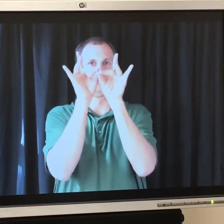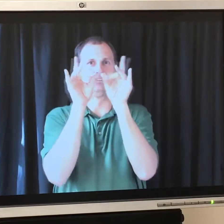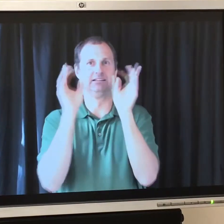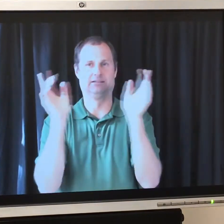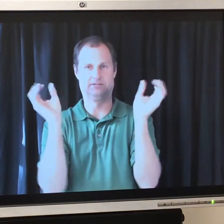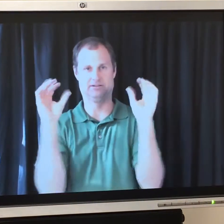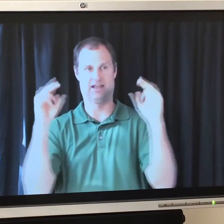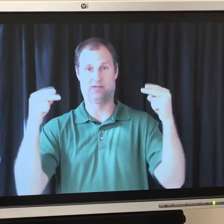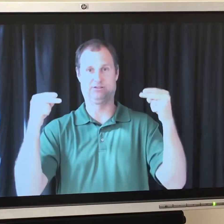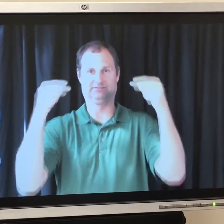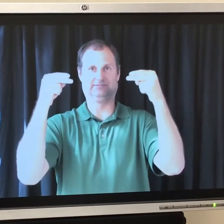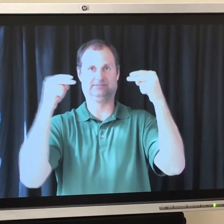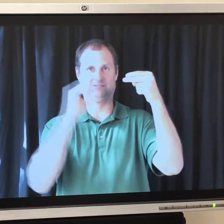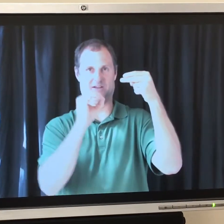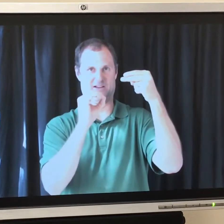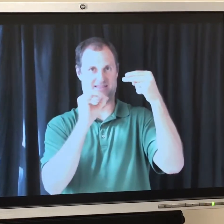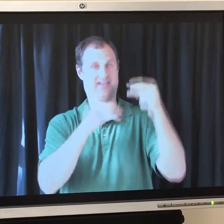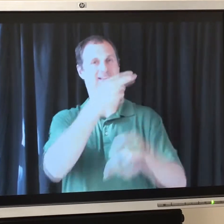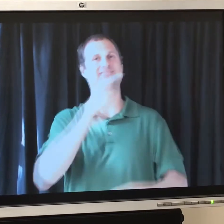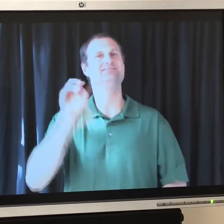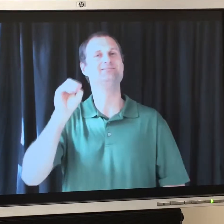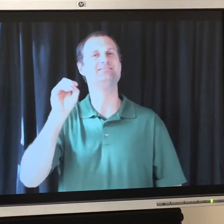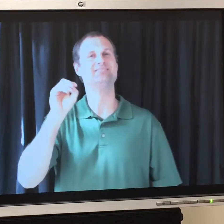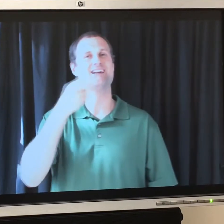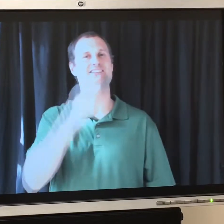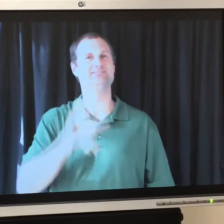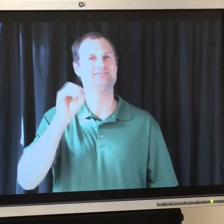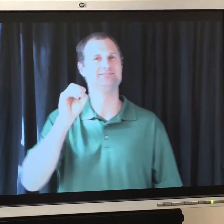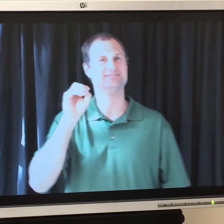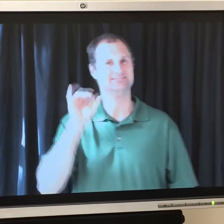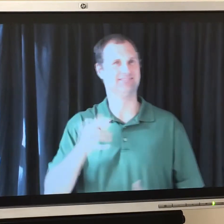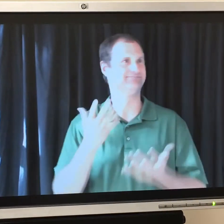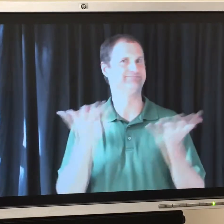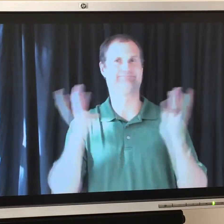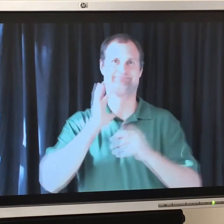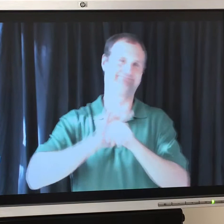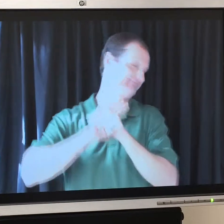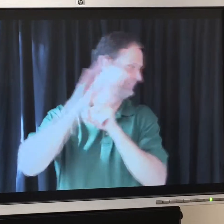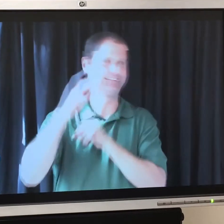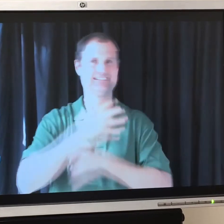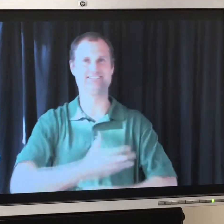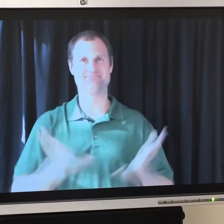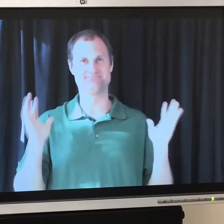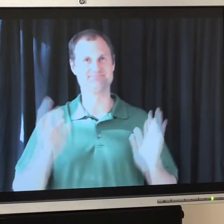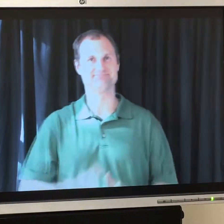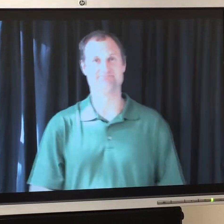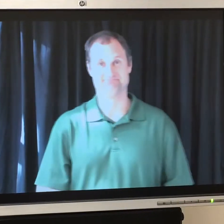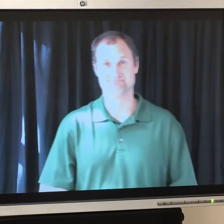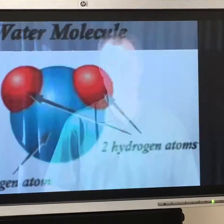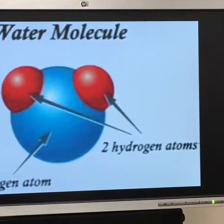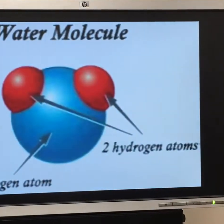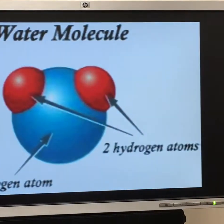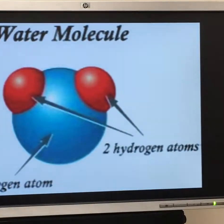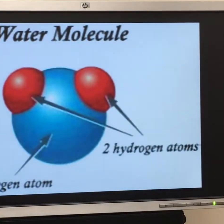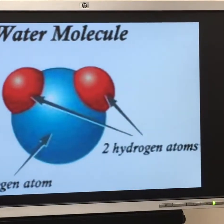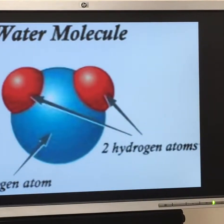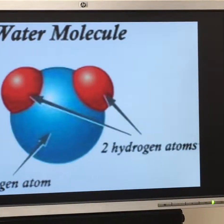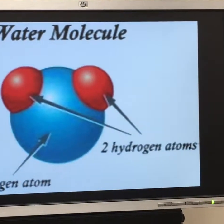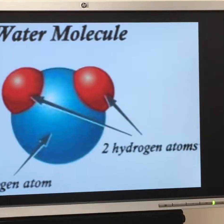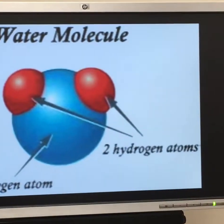at sort of right angles to form water, H2O. Easy, right? You can